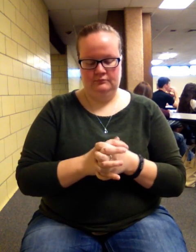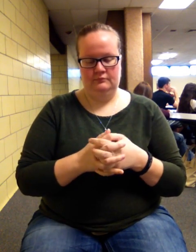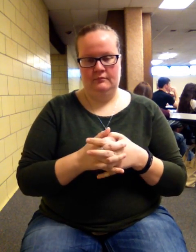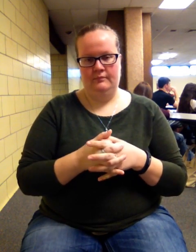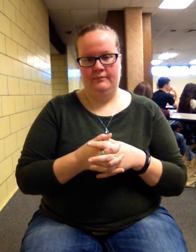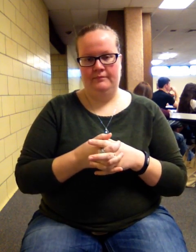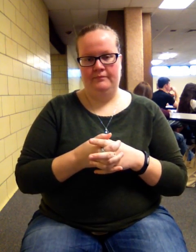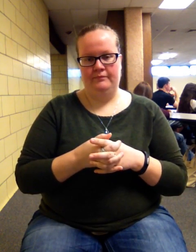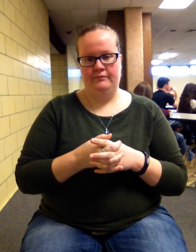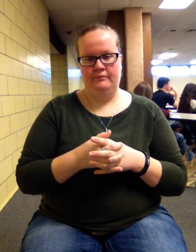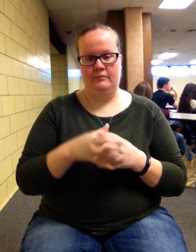participating in the growth.